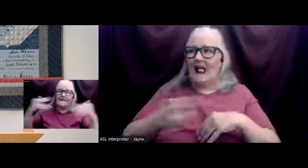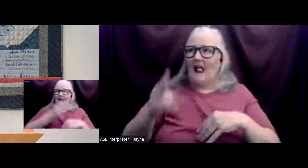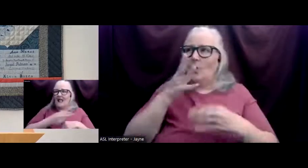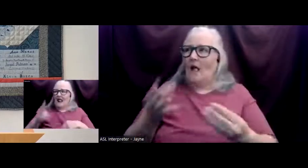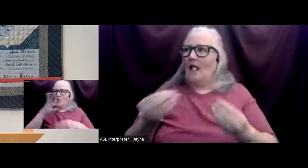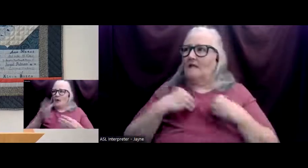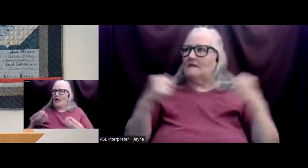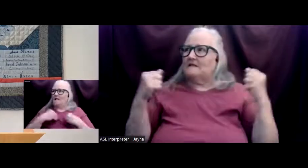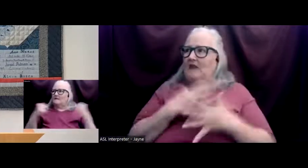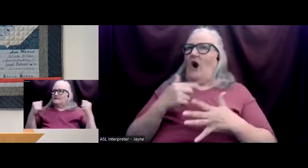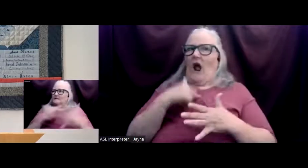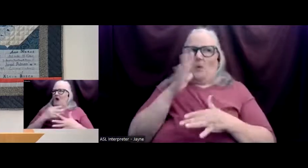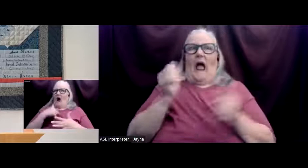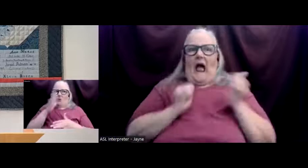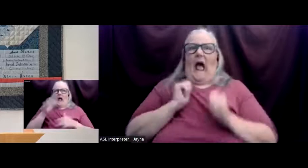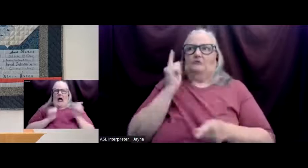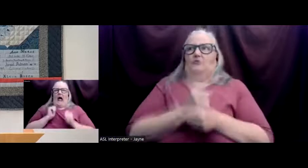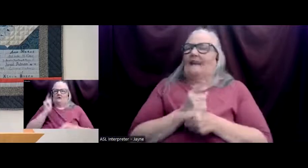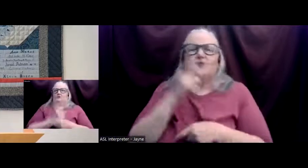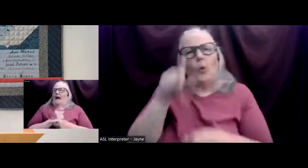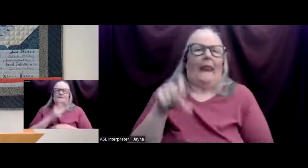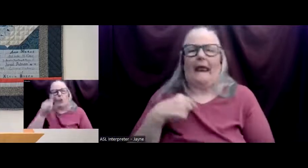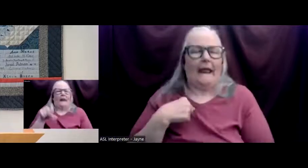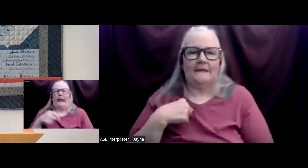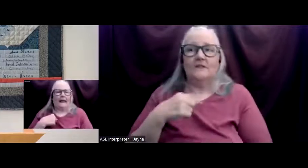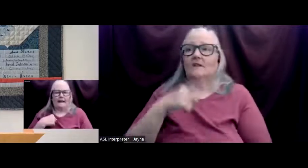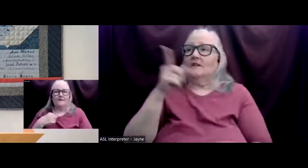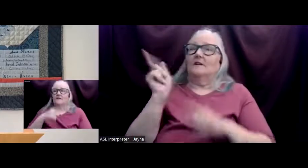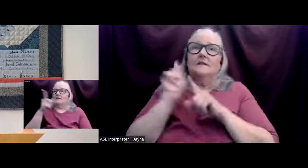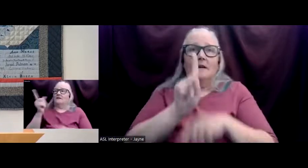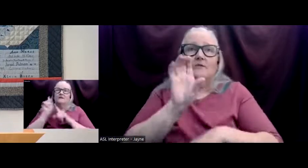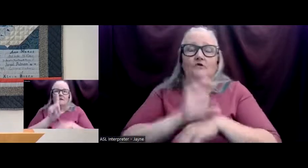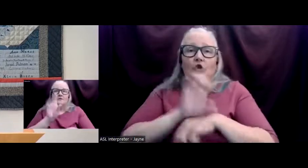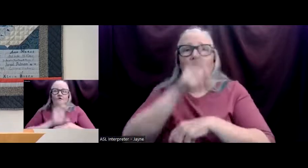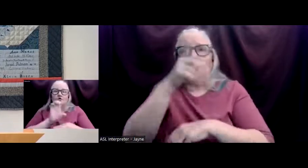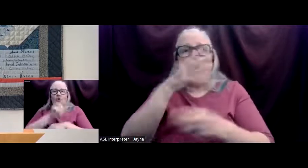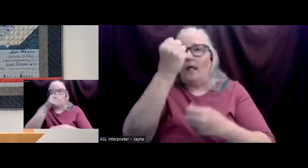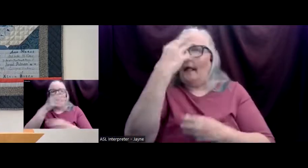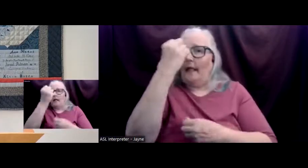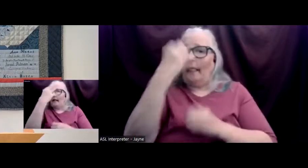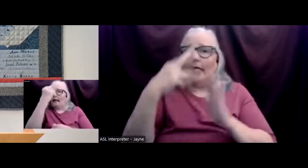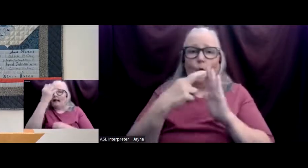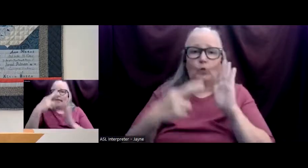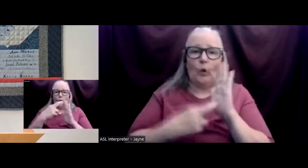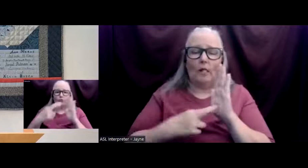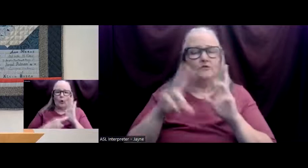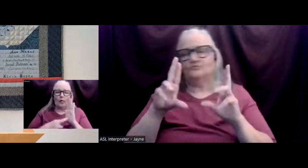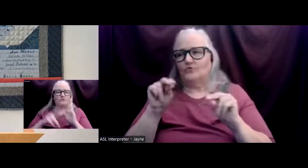decently. And I don't come to church for someone to read me the rule book. But I do need all of